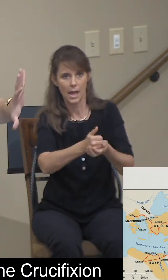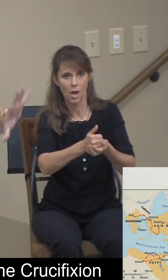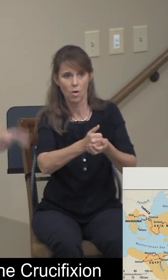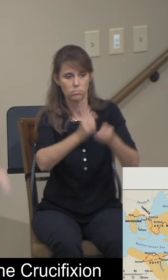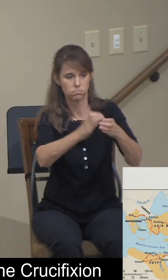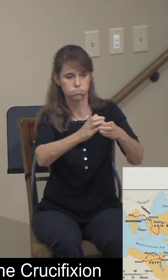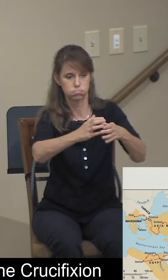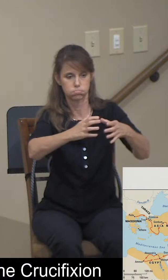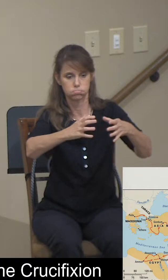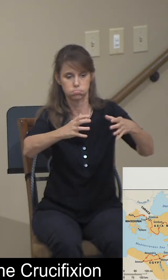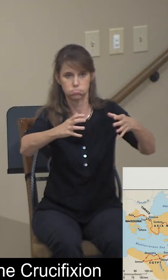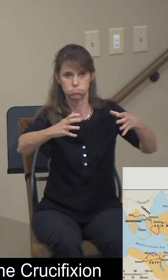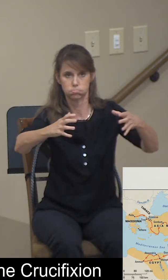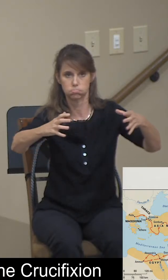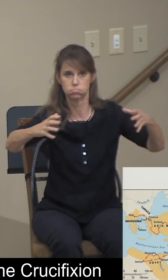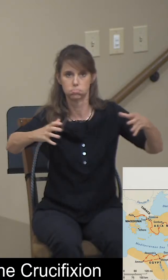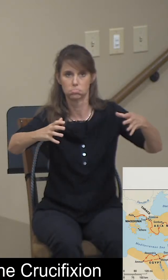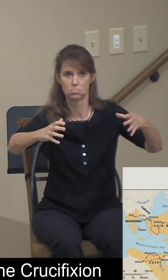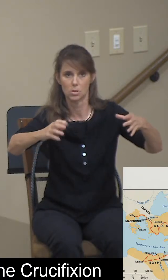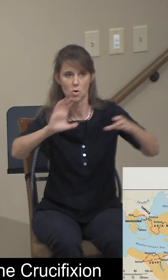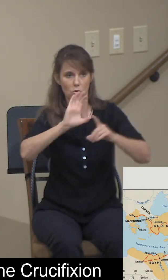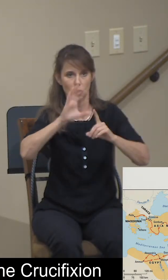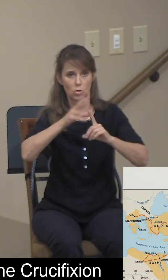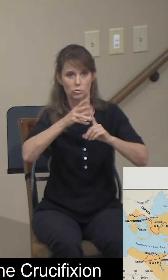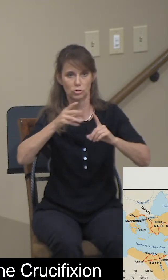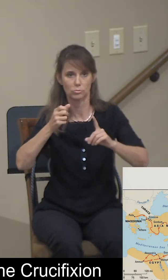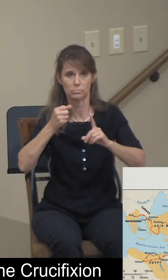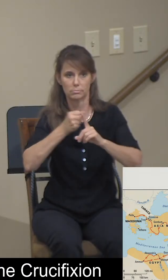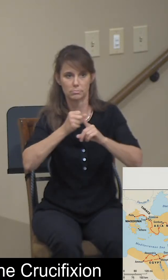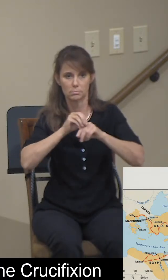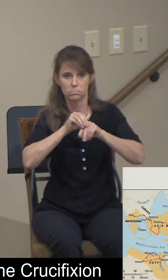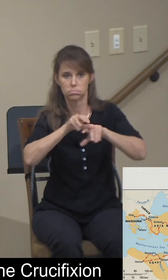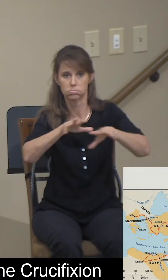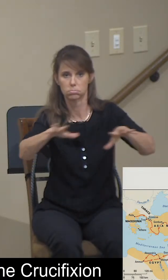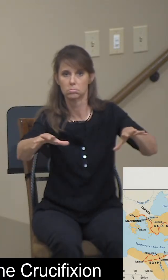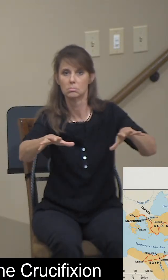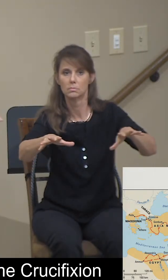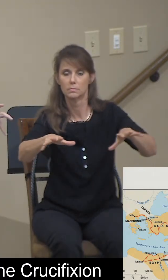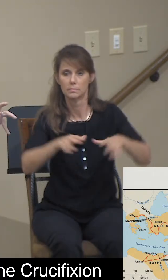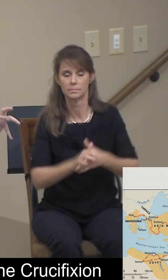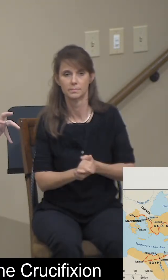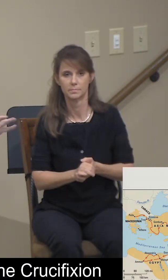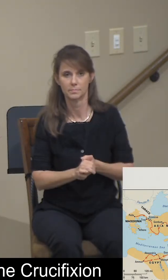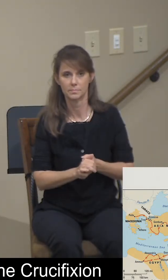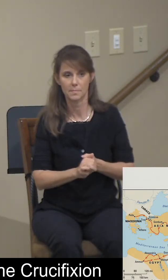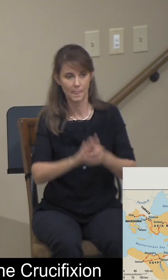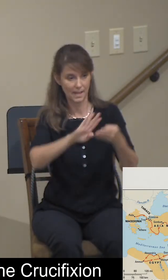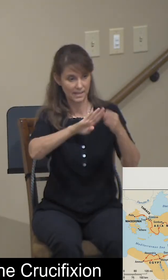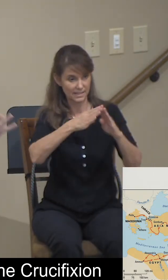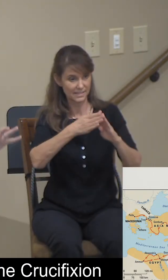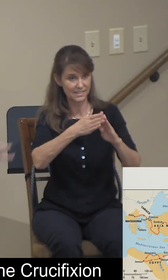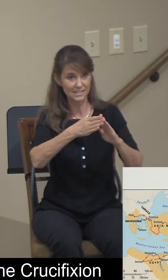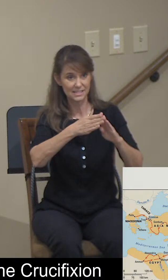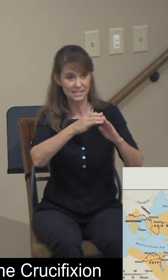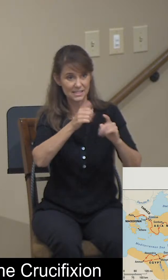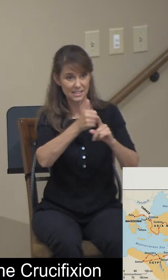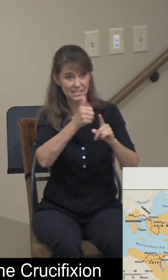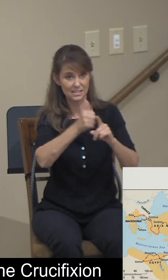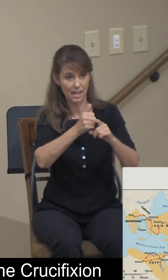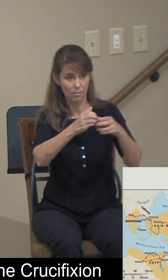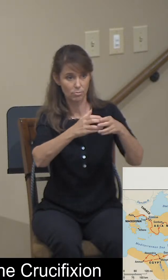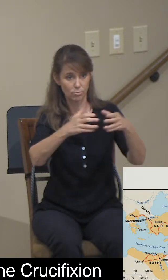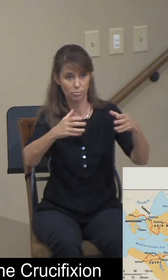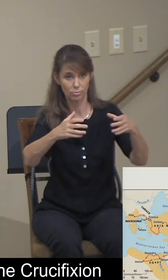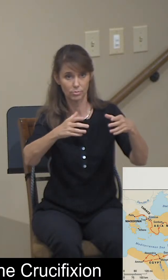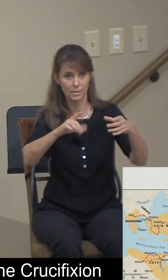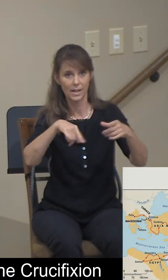out and extend that cultural impact beyond the people in the city itself. Even if the rural, less educated, common people were not the